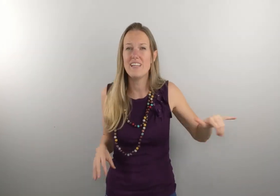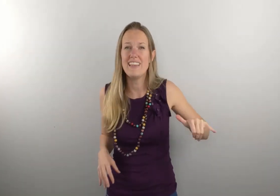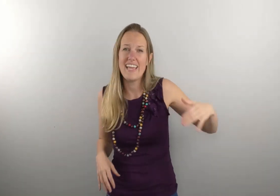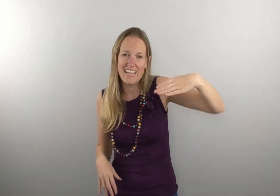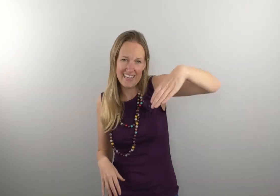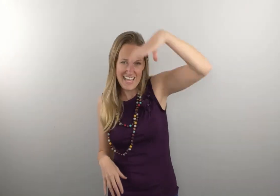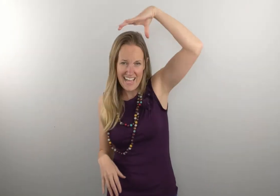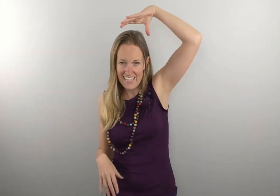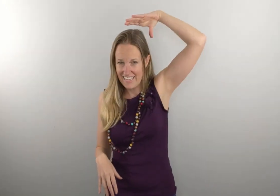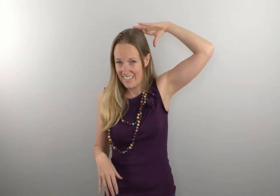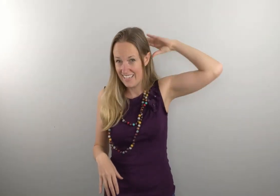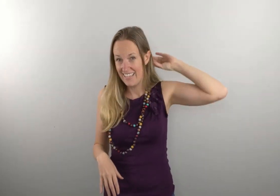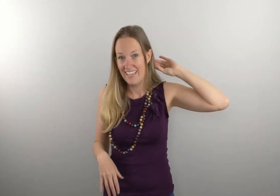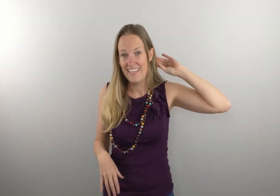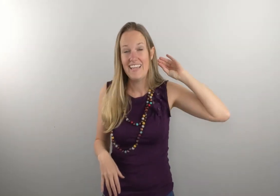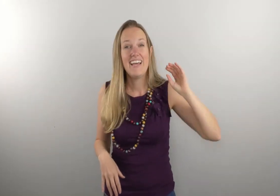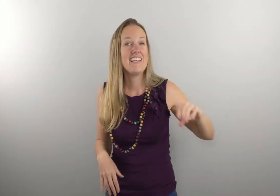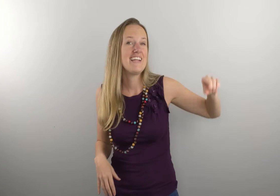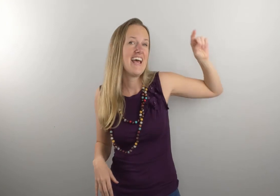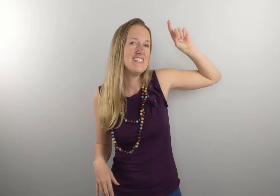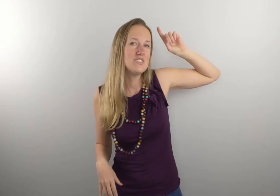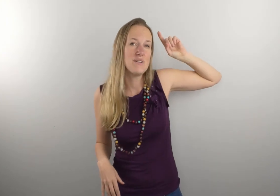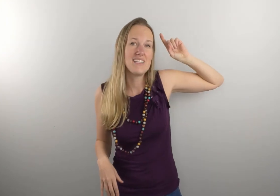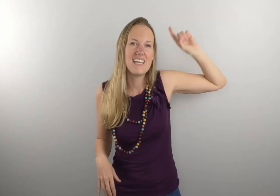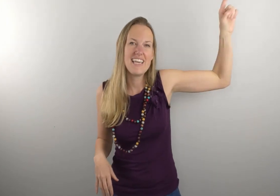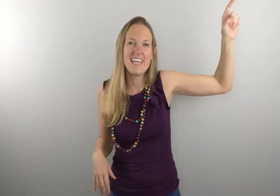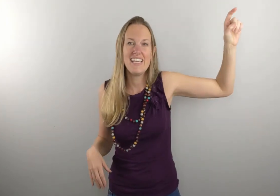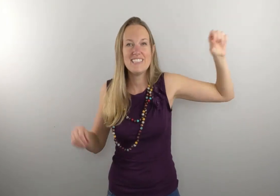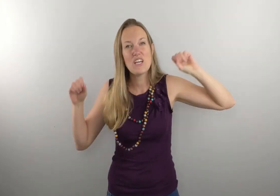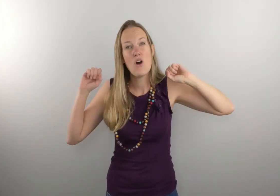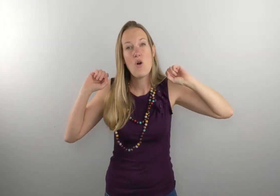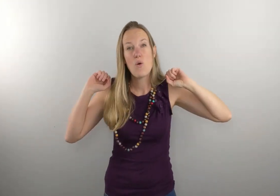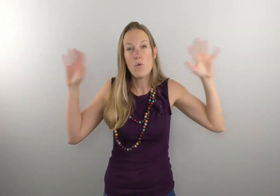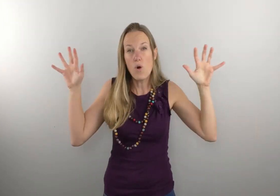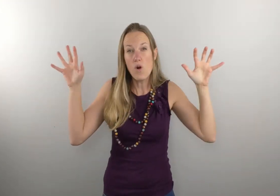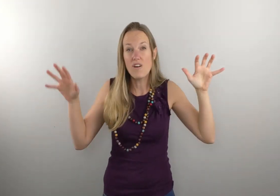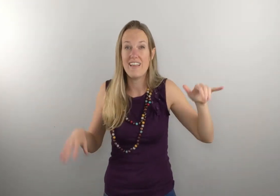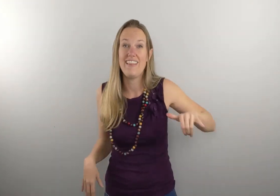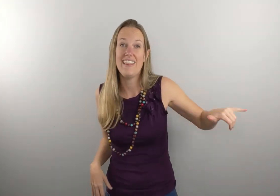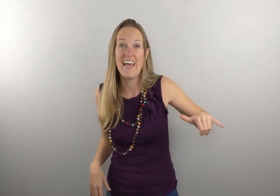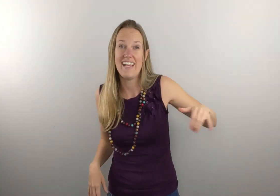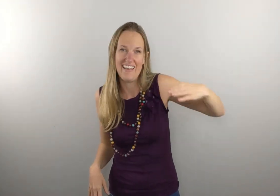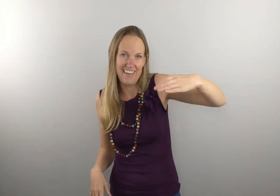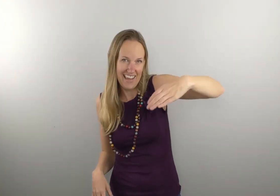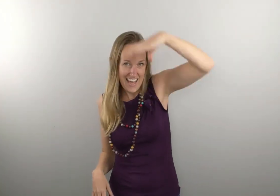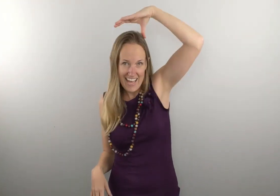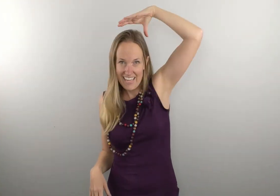like a lion. And then it ends with he's roaring like a